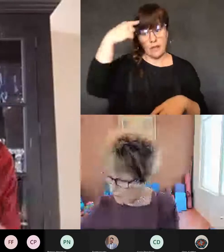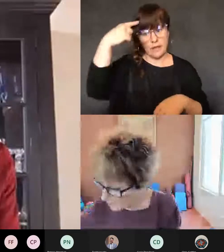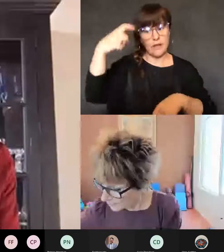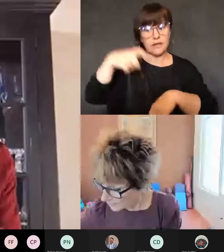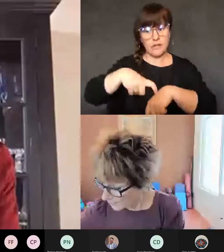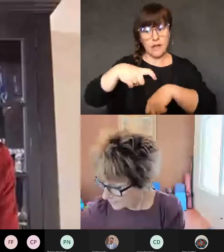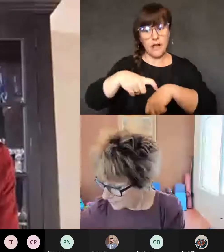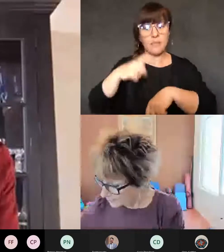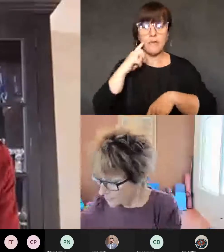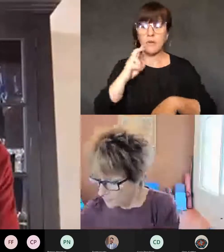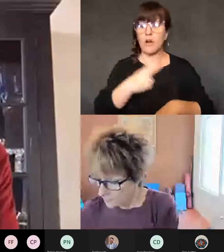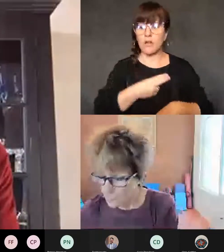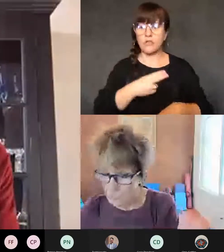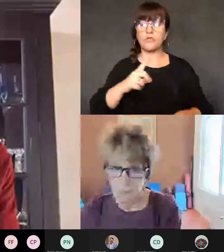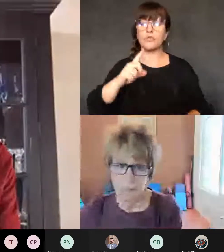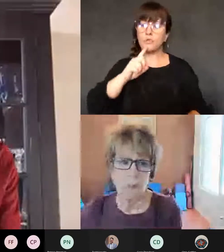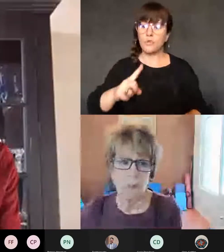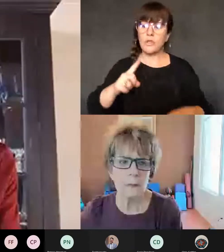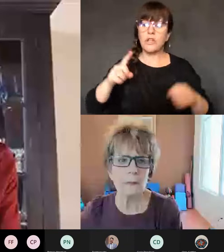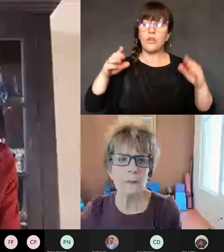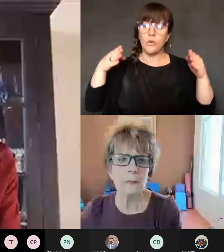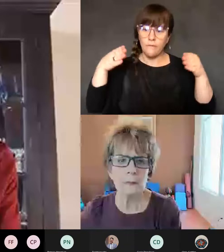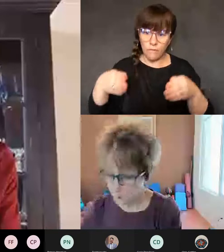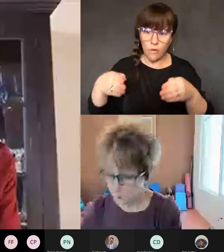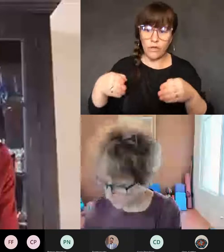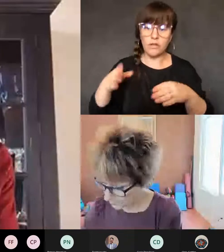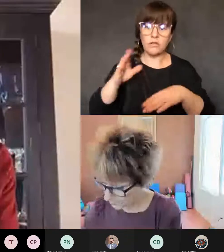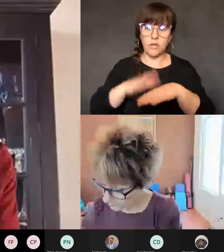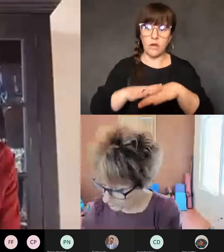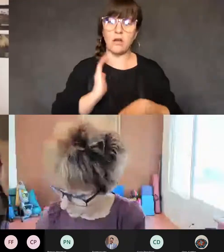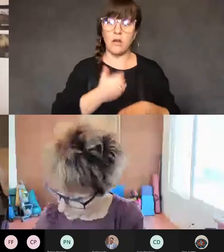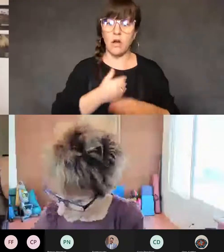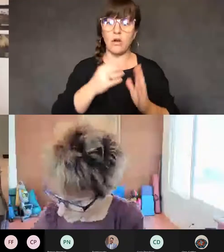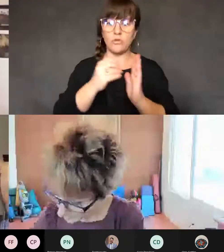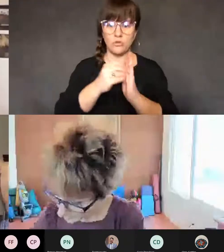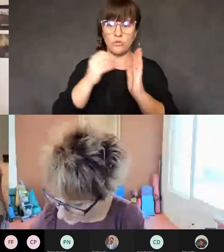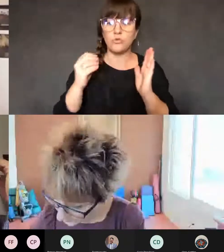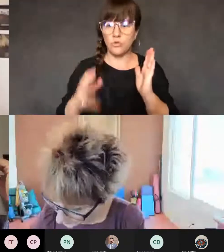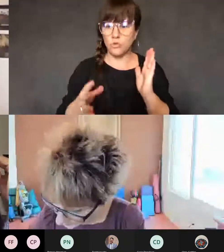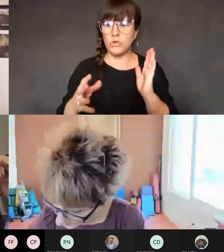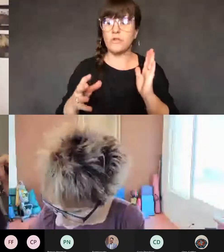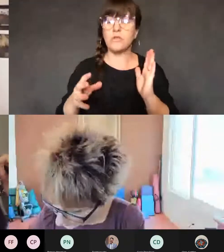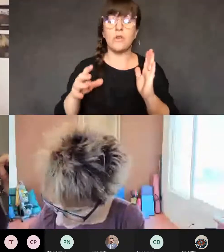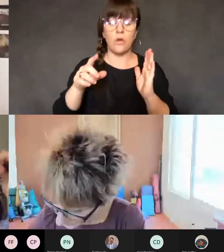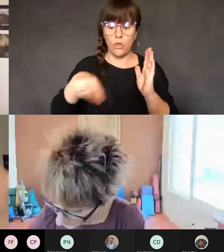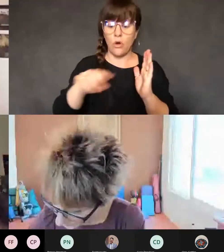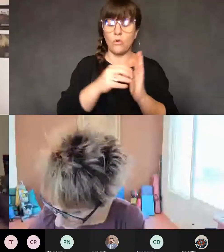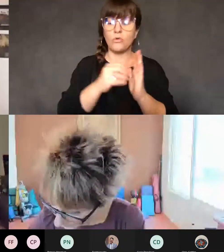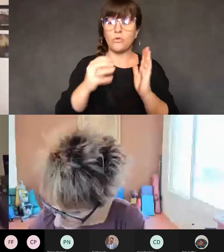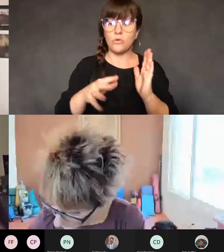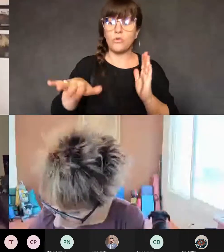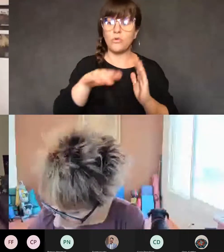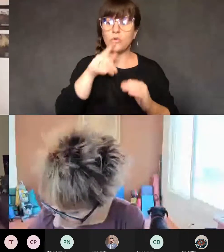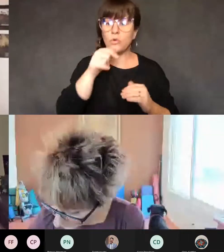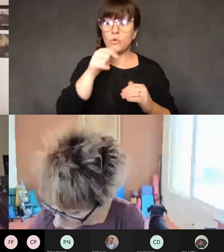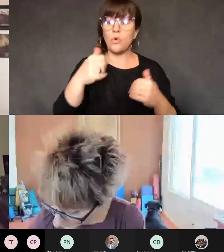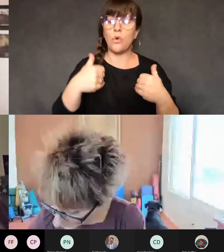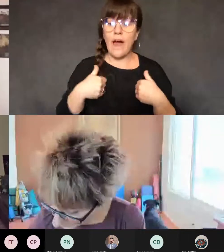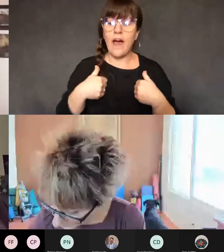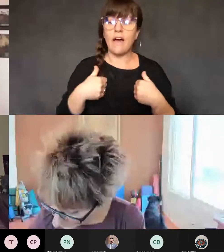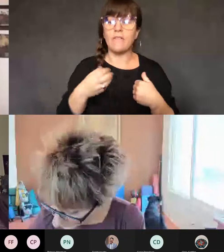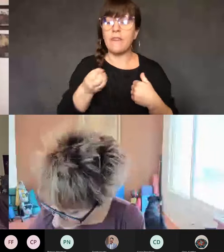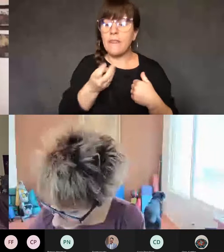us to really focus on our students that have the fewest resources. So the fewest resources to attend college,